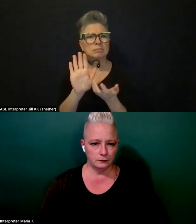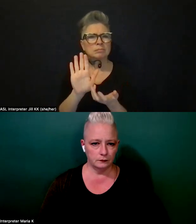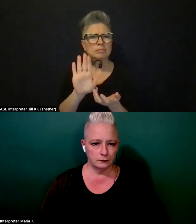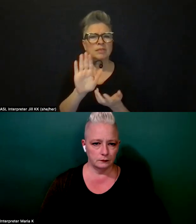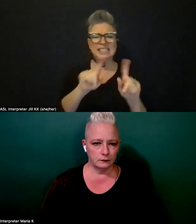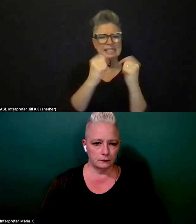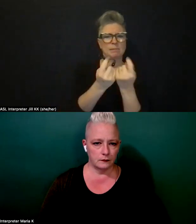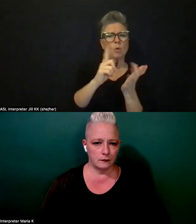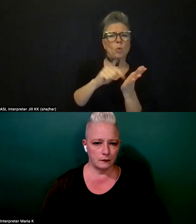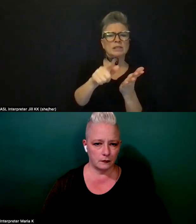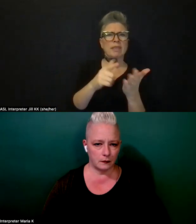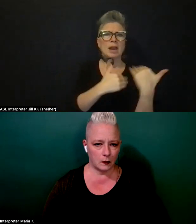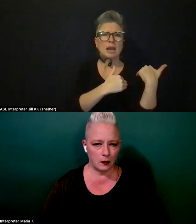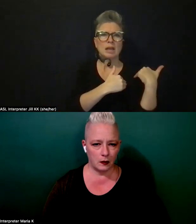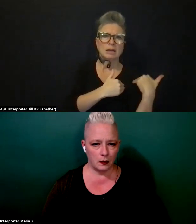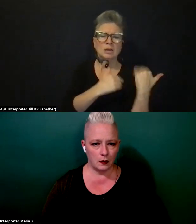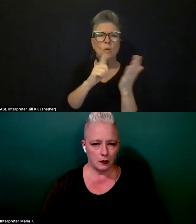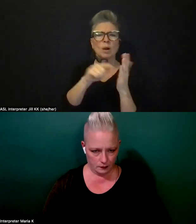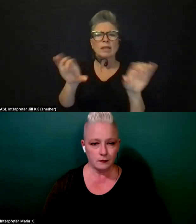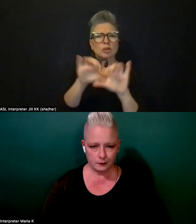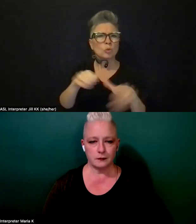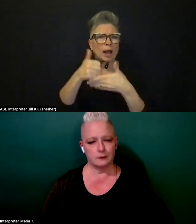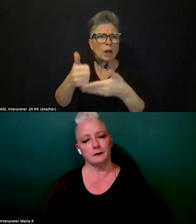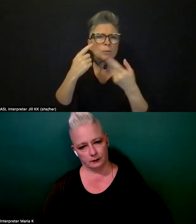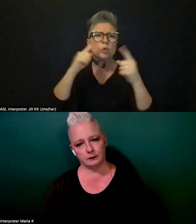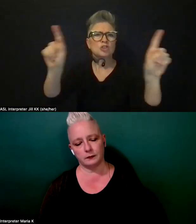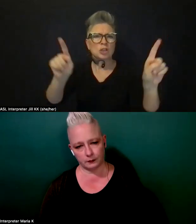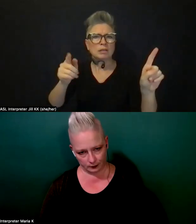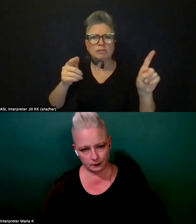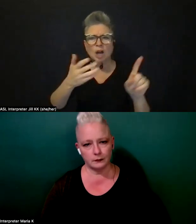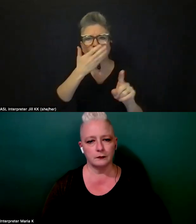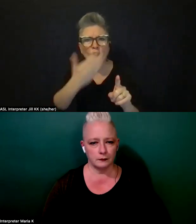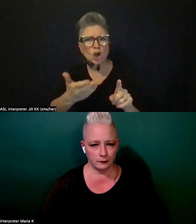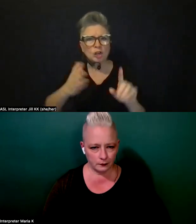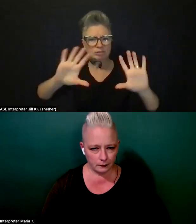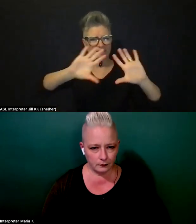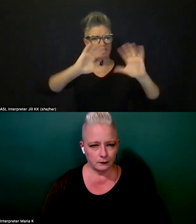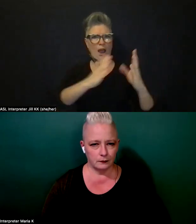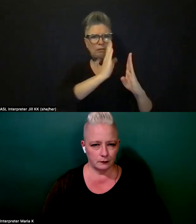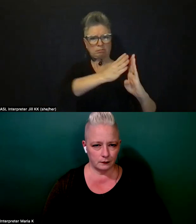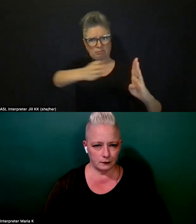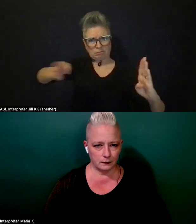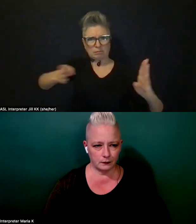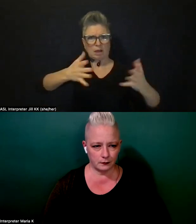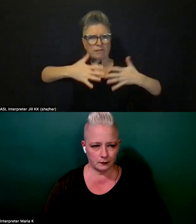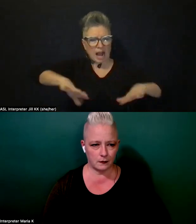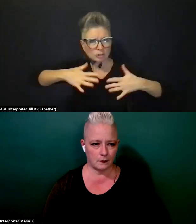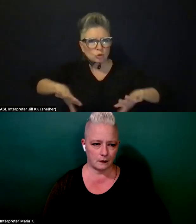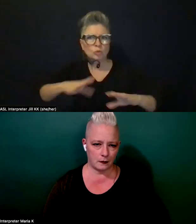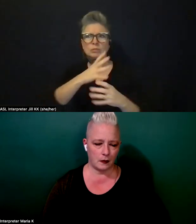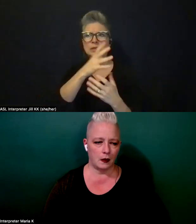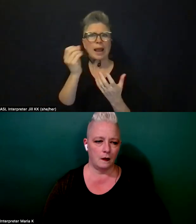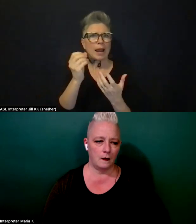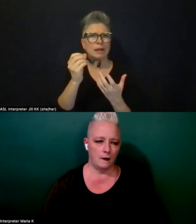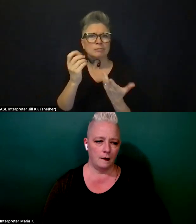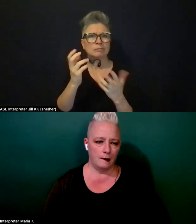help you to achieve a good set of costume and with the costume prep and with the